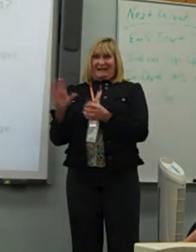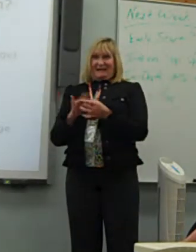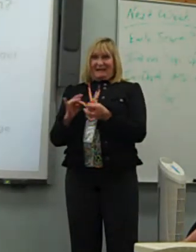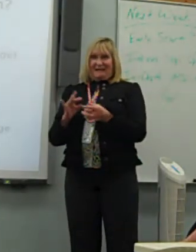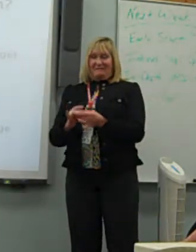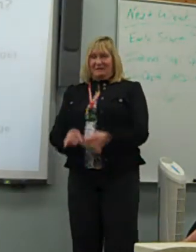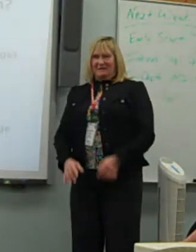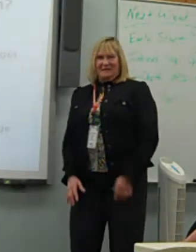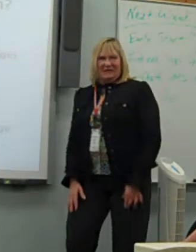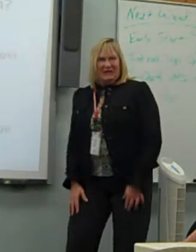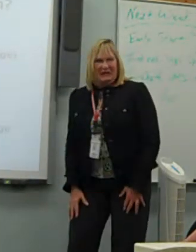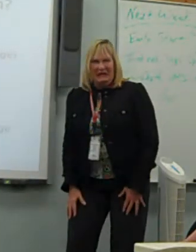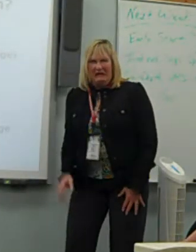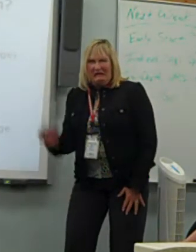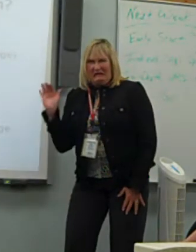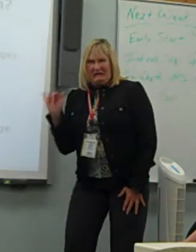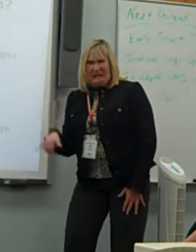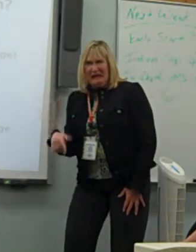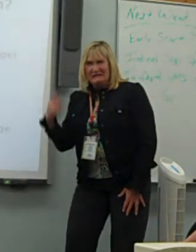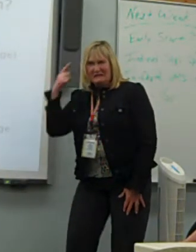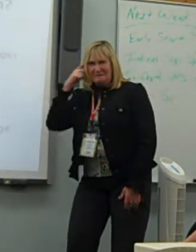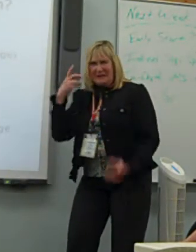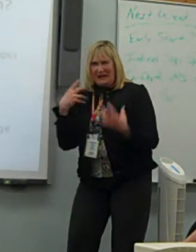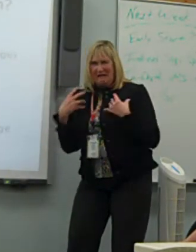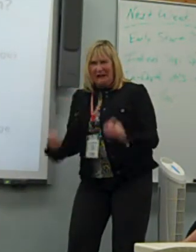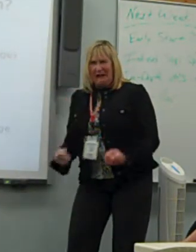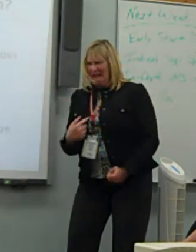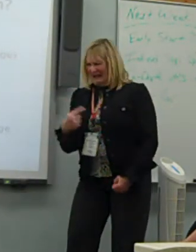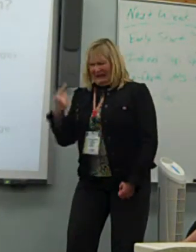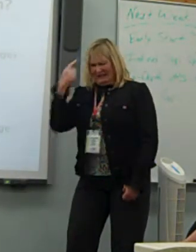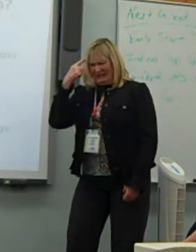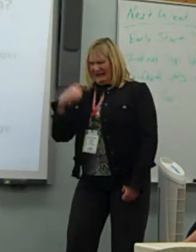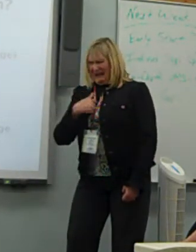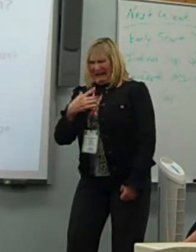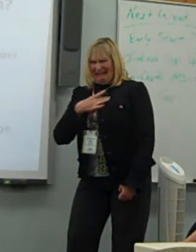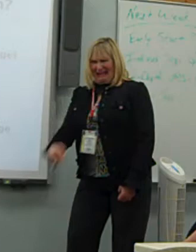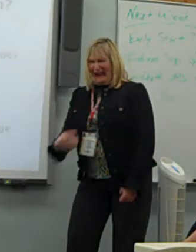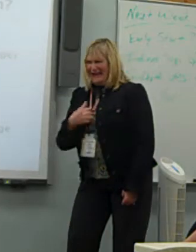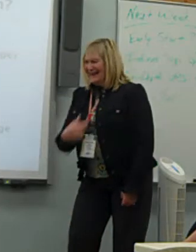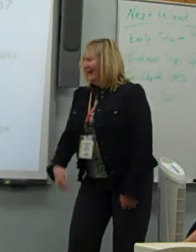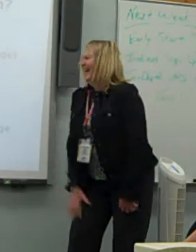And after the appointment, he was commenting. He's like, that's mental health. I was